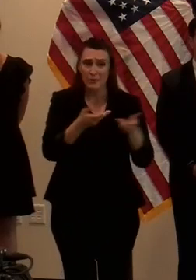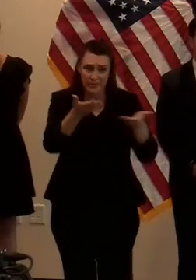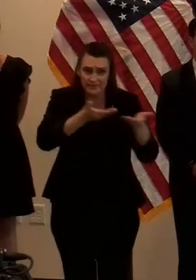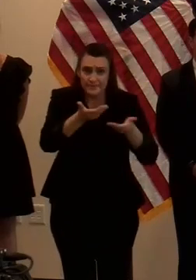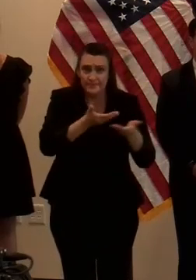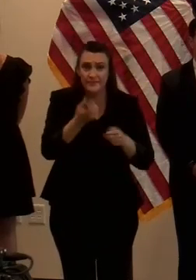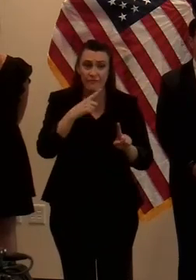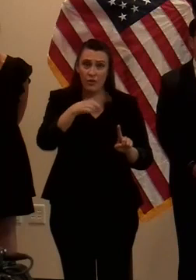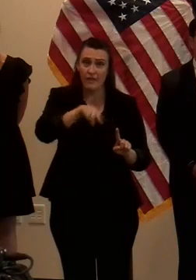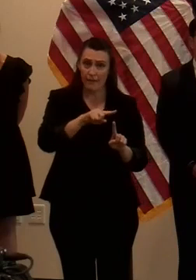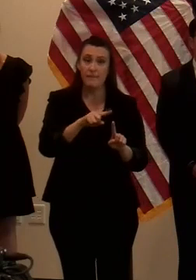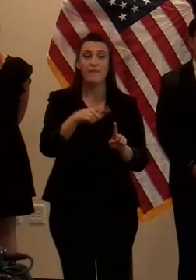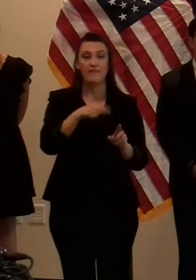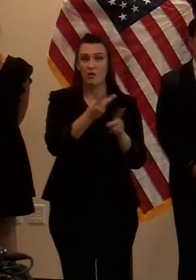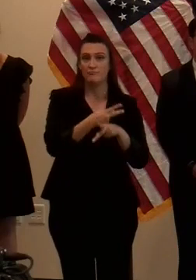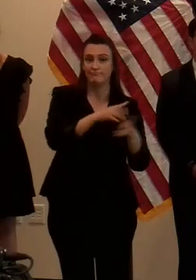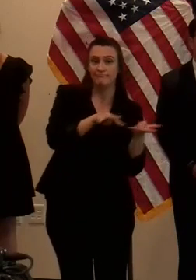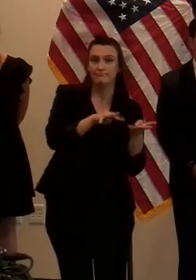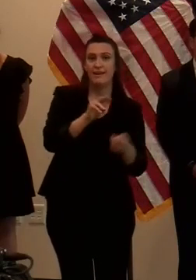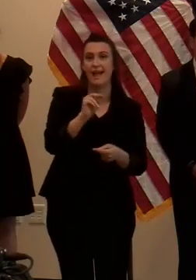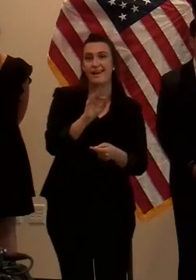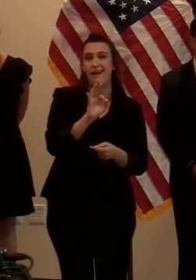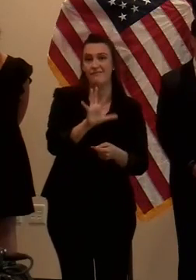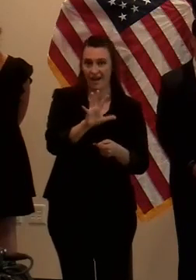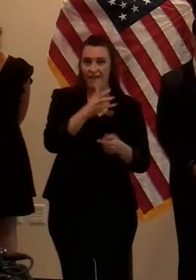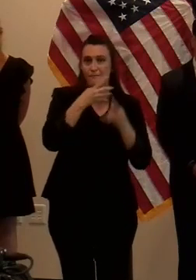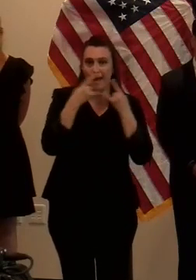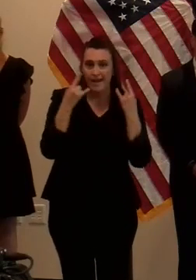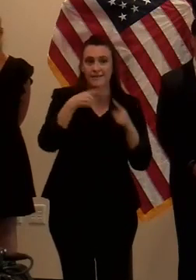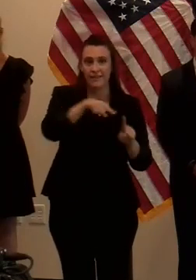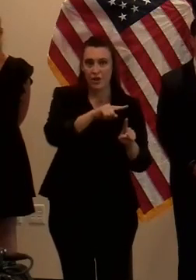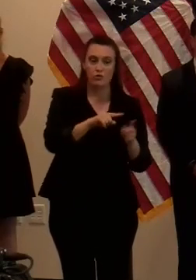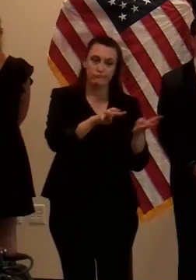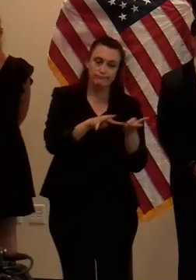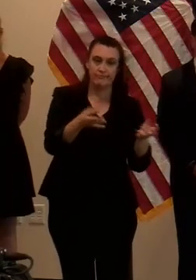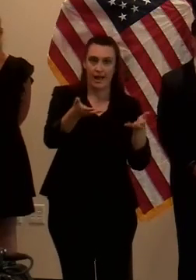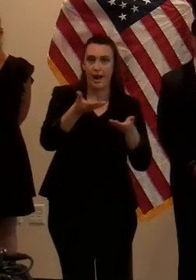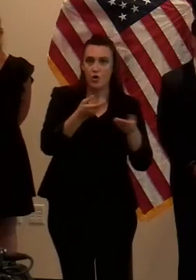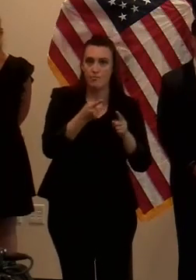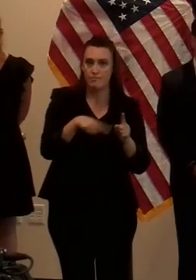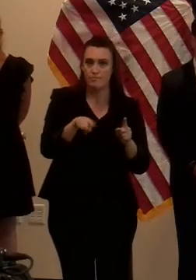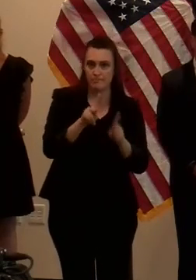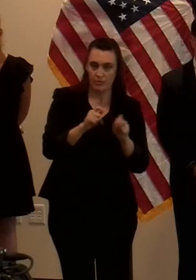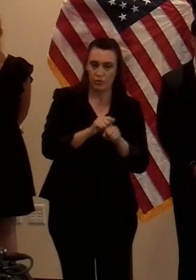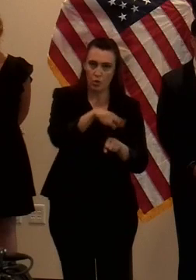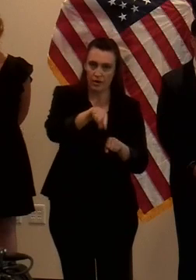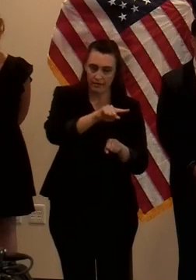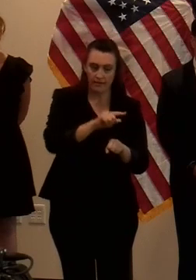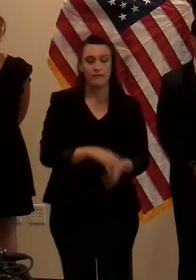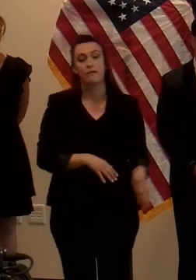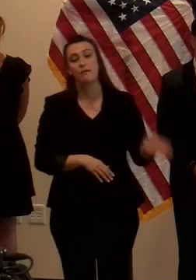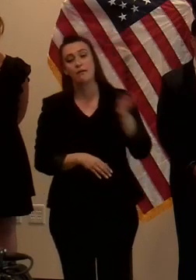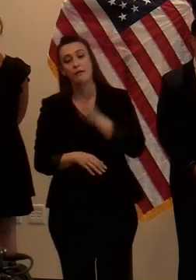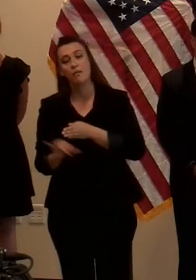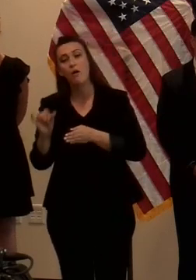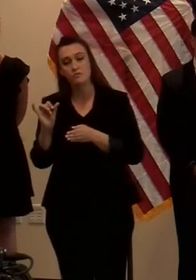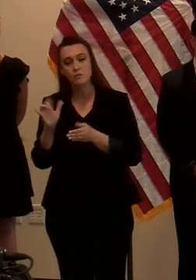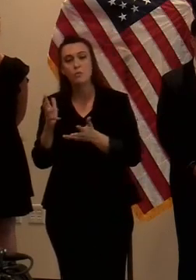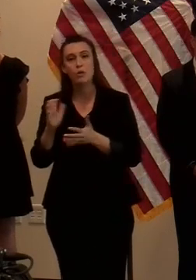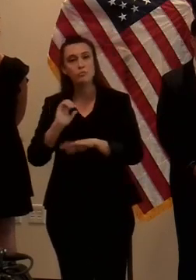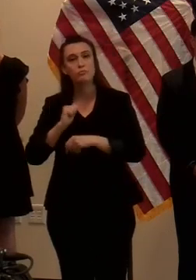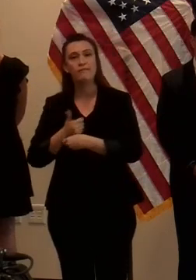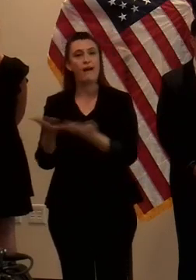for its N95 mass Phoenix operation. And to provide a centralized